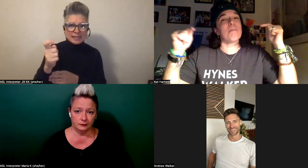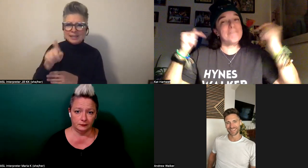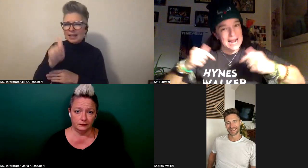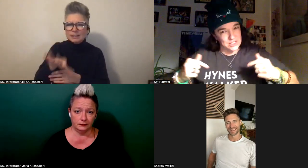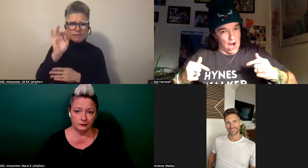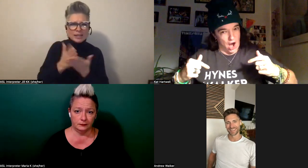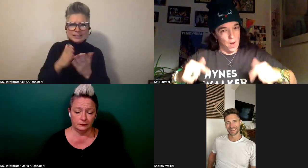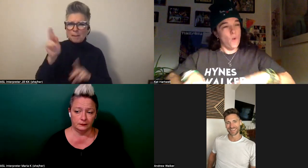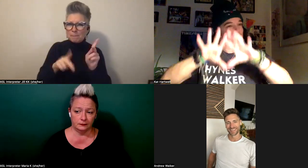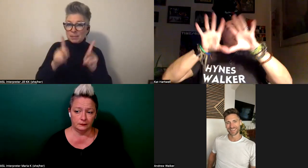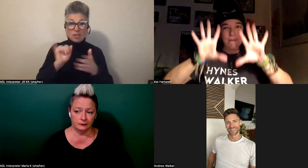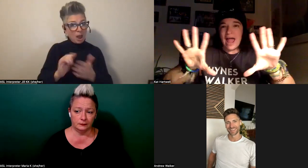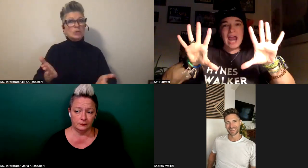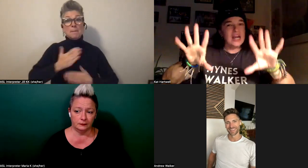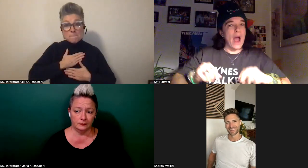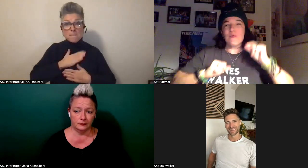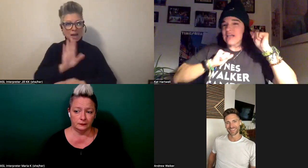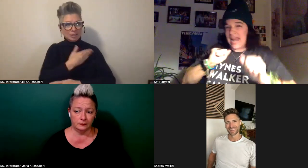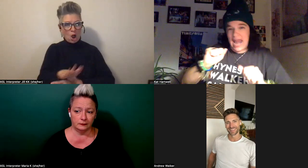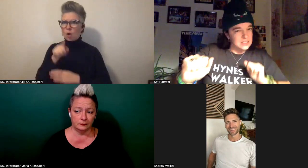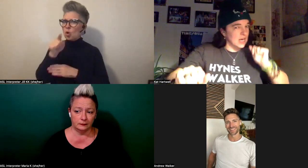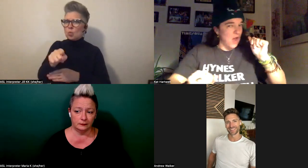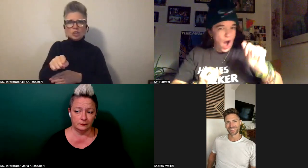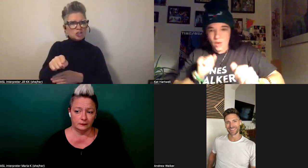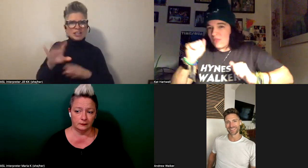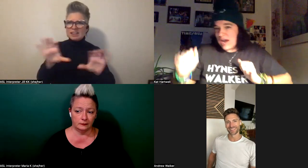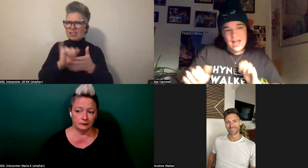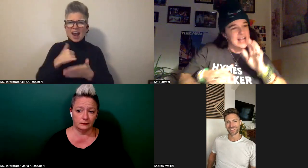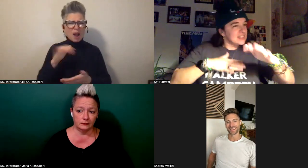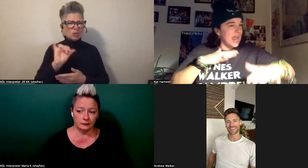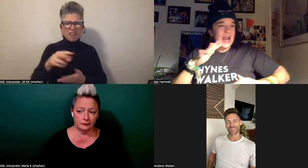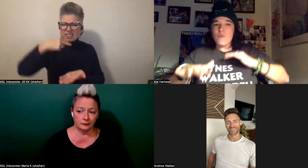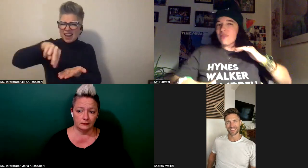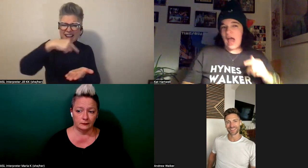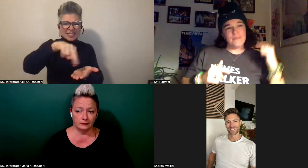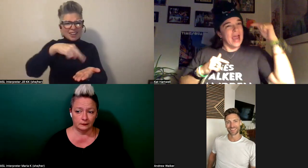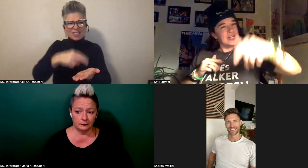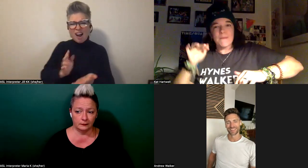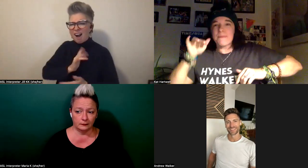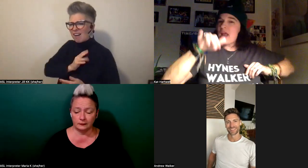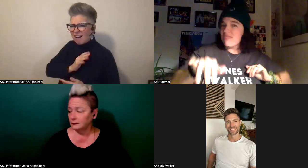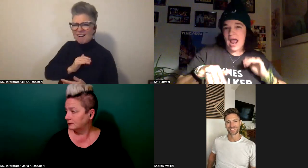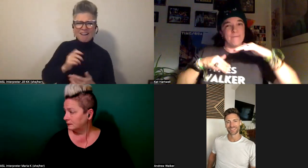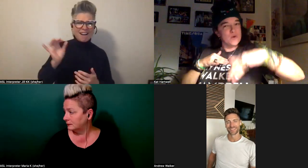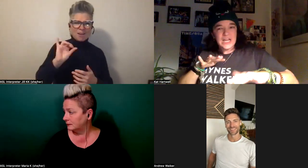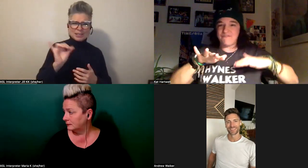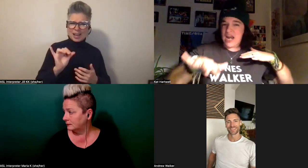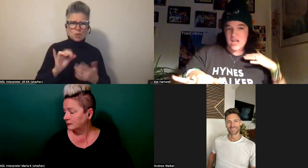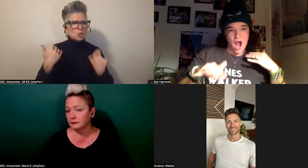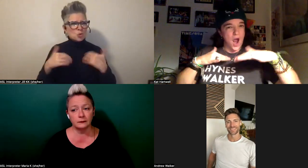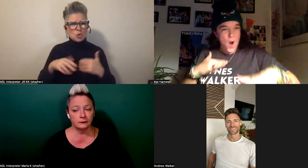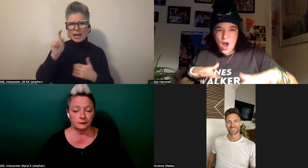That was my thing. When she played it, I was like dancing along with it. Yeah. With them, I need to be in that